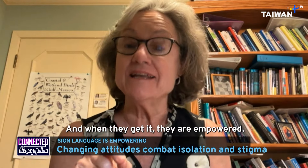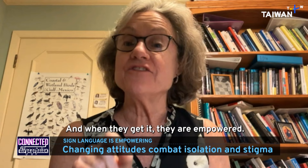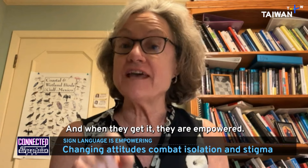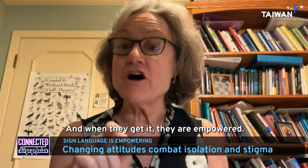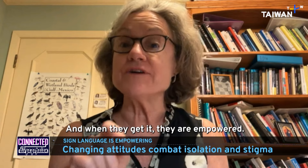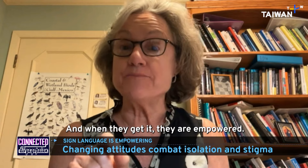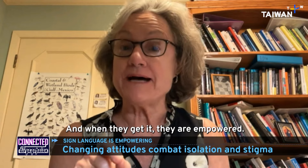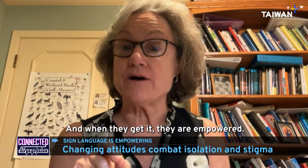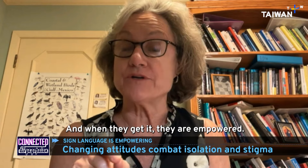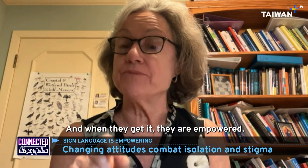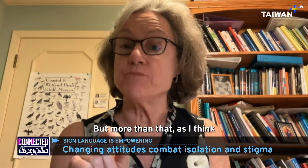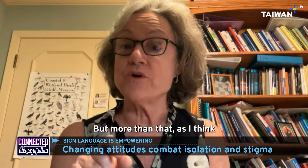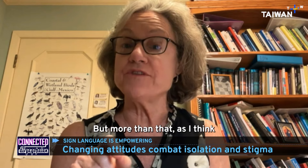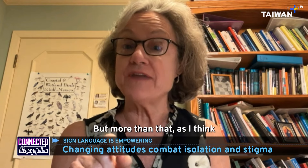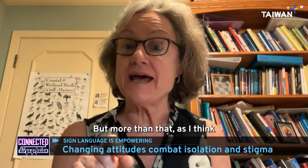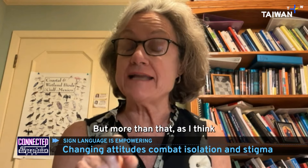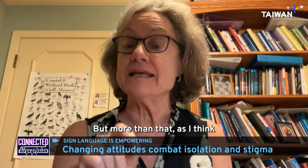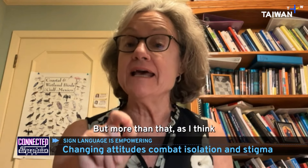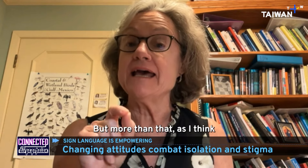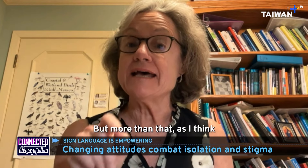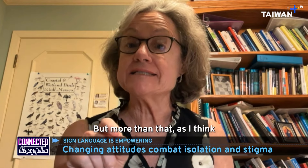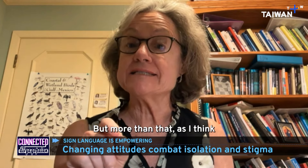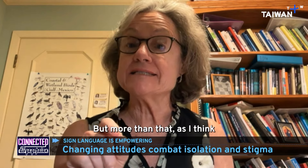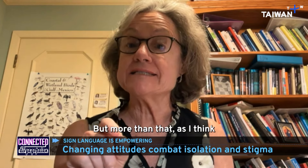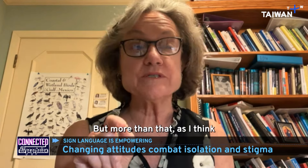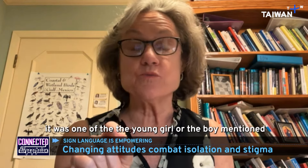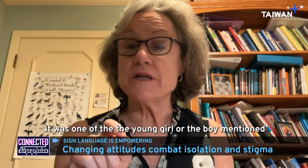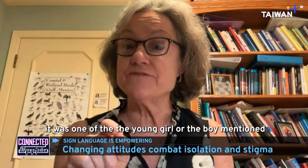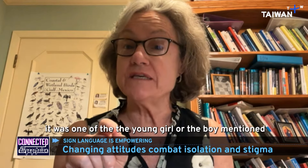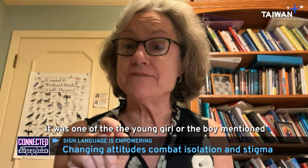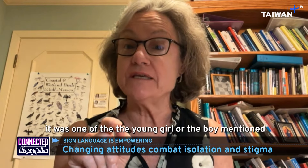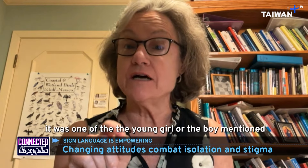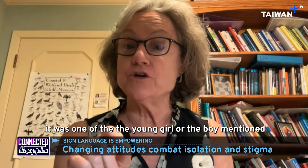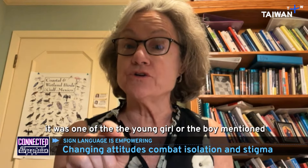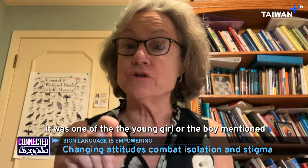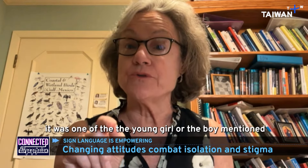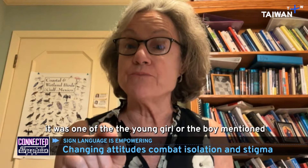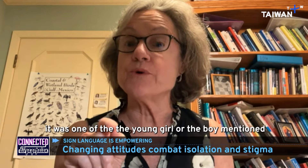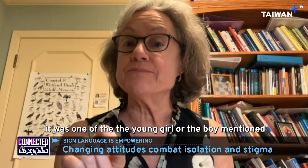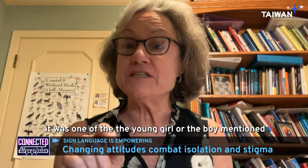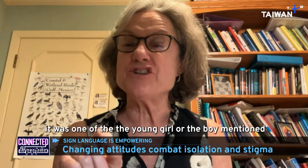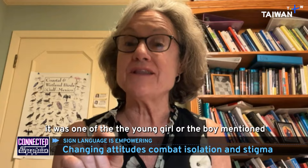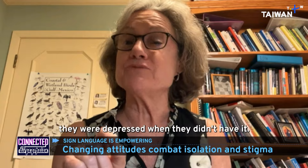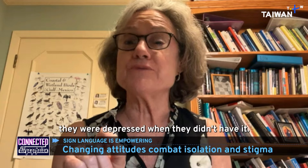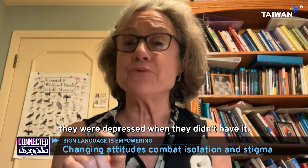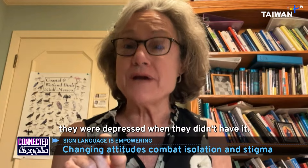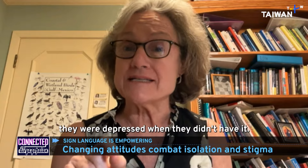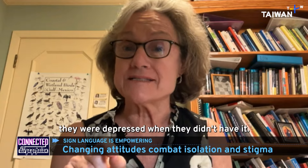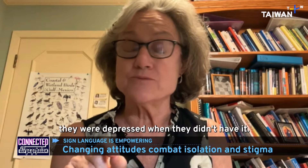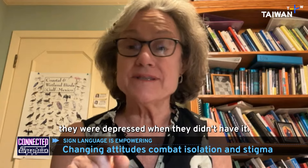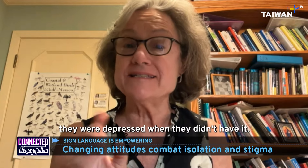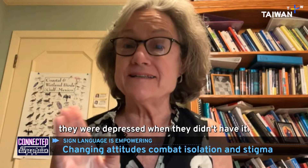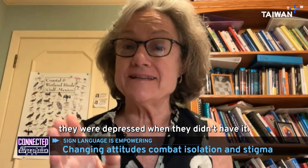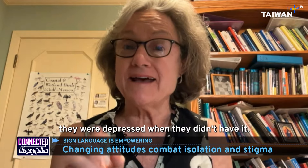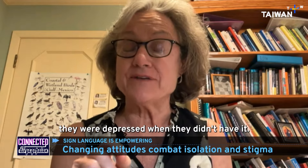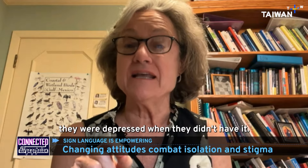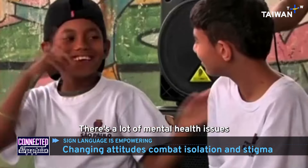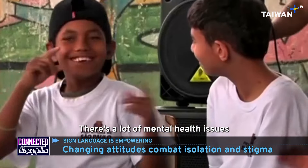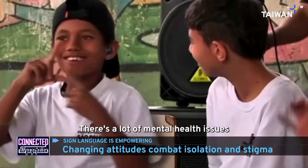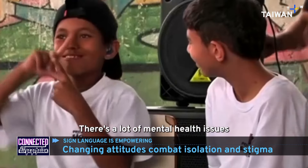they are empowered. But more than that, as I think it was one of the young girl or the boy mentioned, they were depressed when they didn't have it. There's a lot